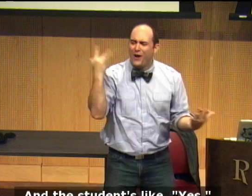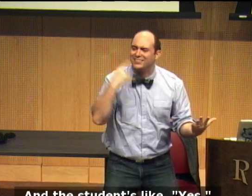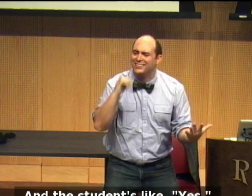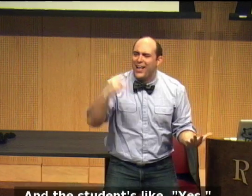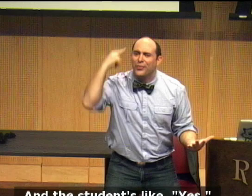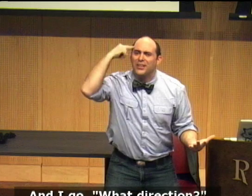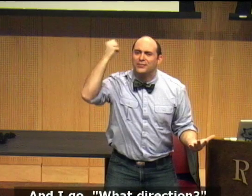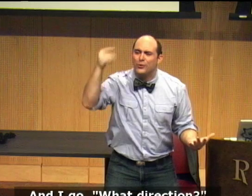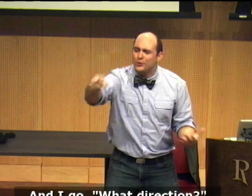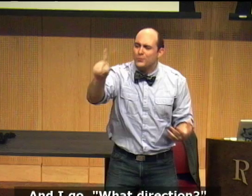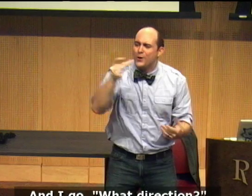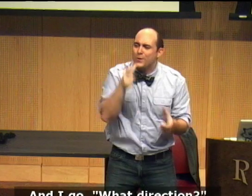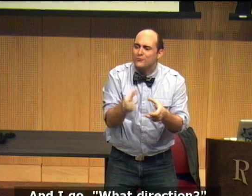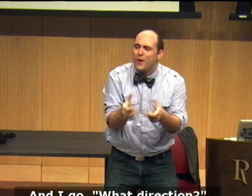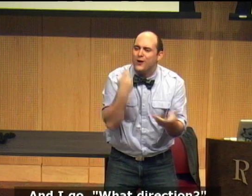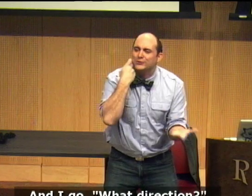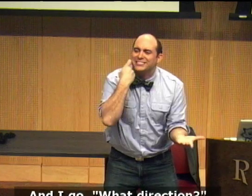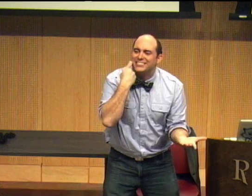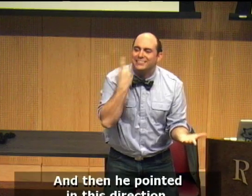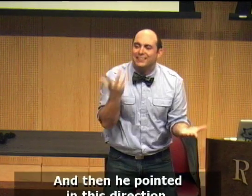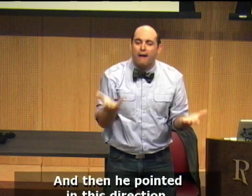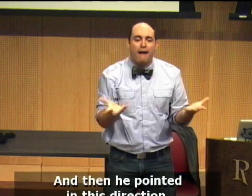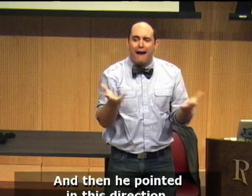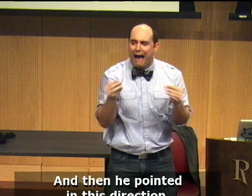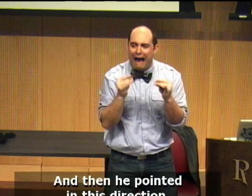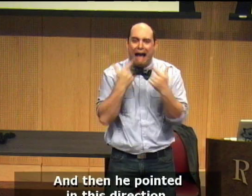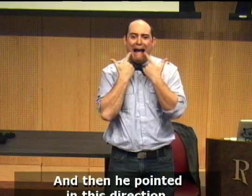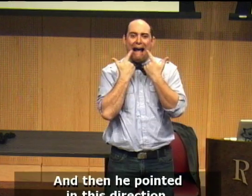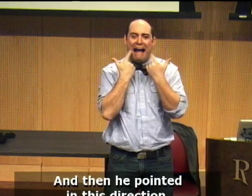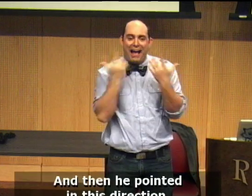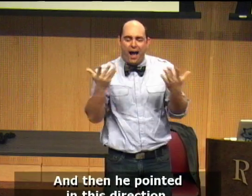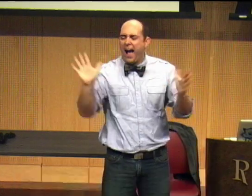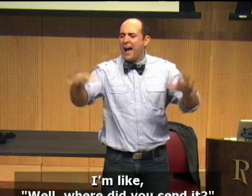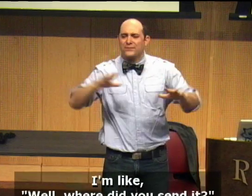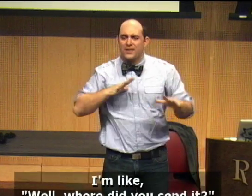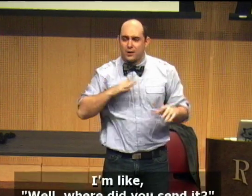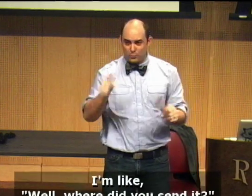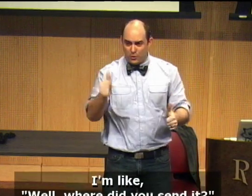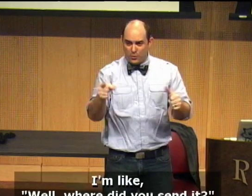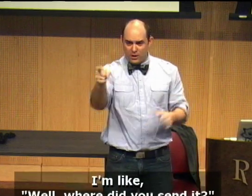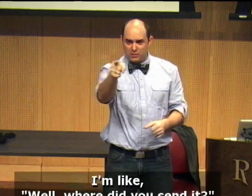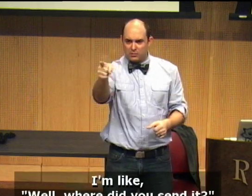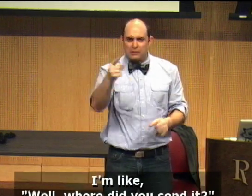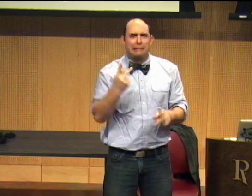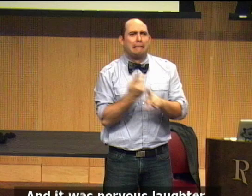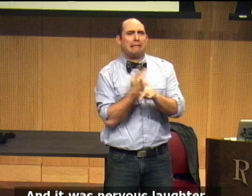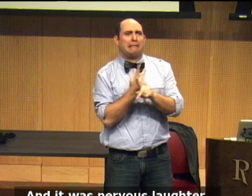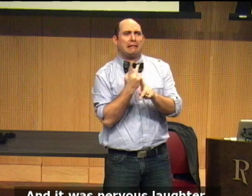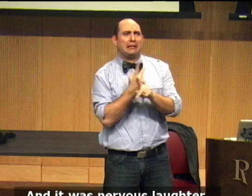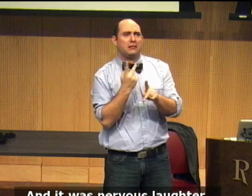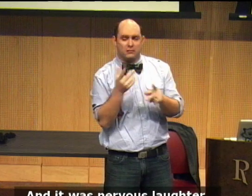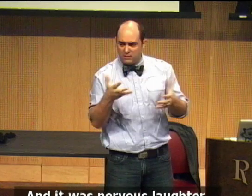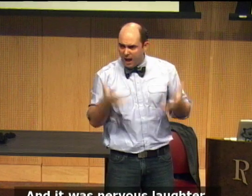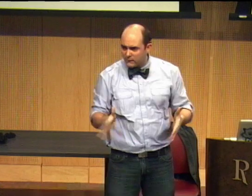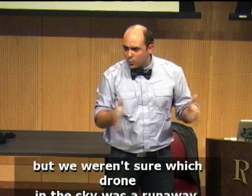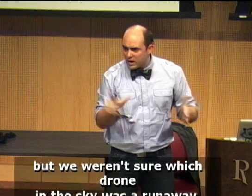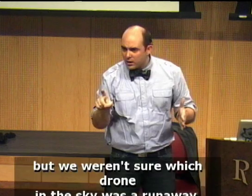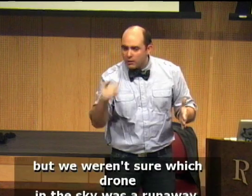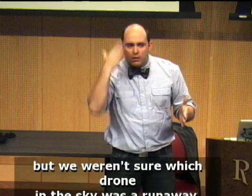student's like, yes. And I go, what direction? And he pointed in this direction. I'm like, well, where did you send it? And it was nervous laughter, but we weren't